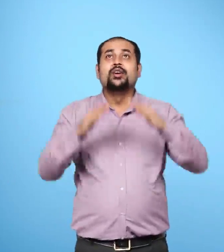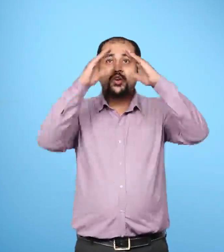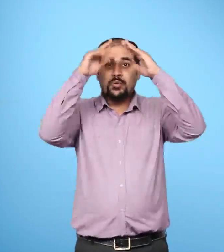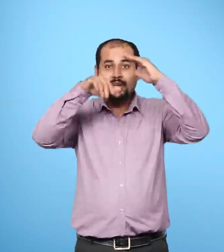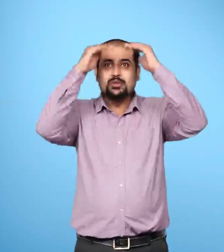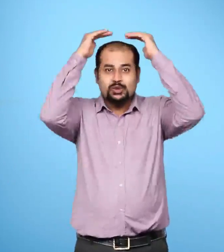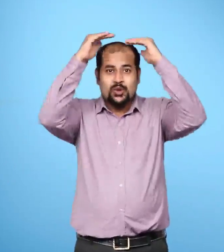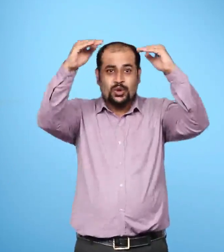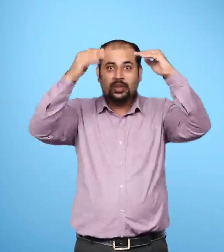roofs,